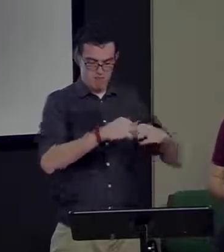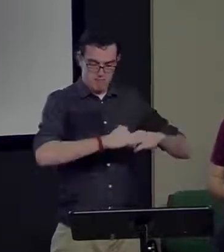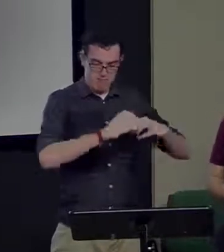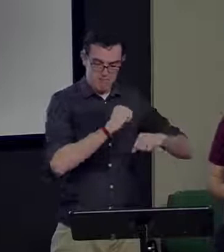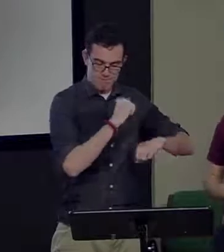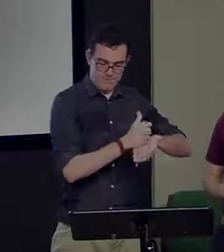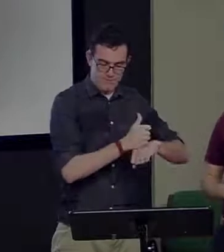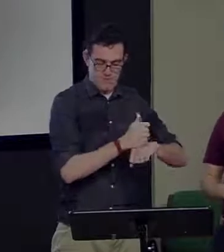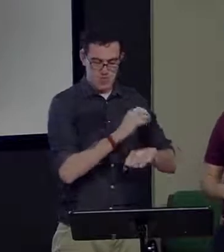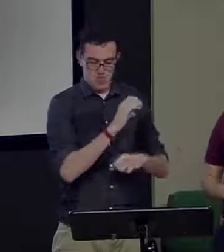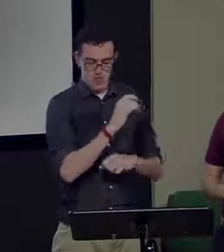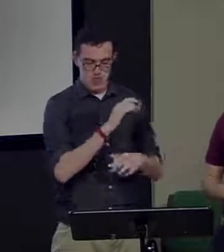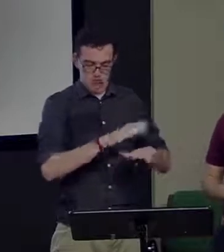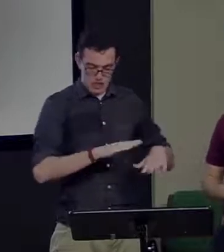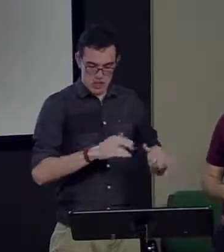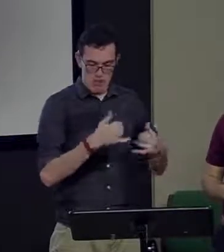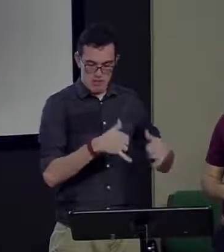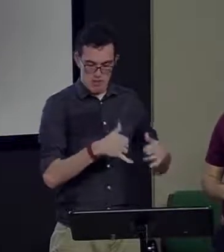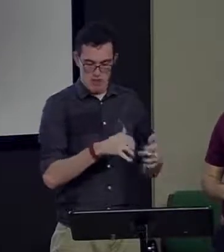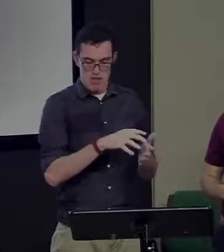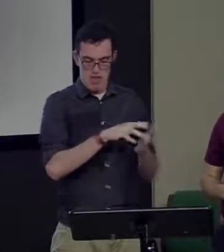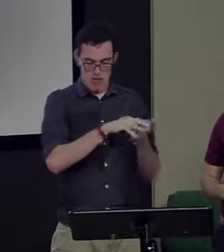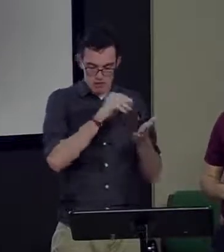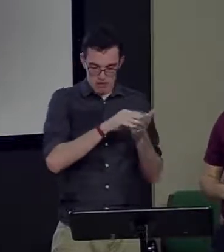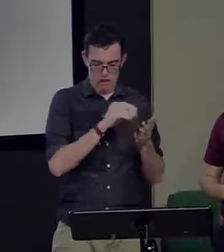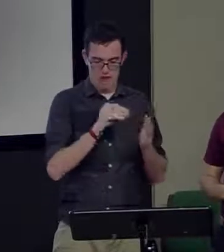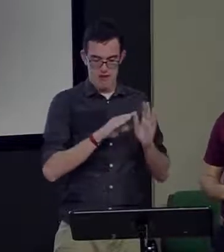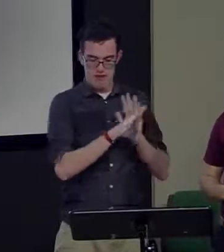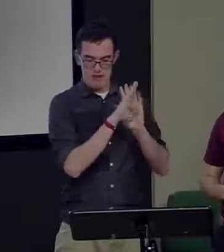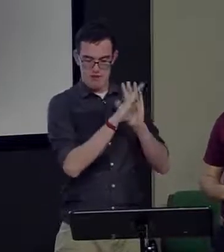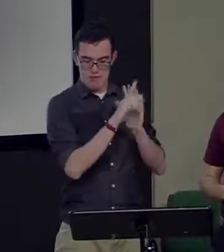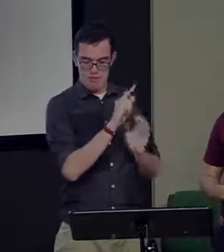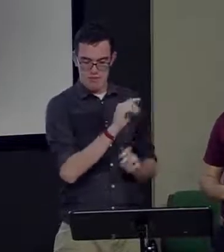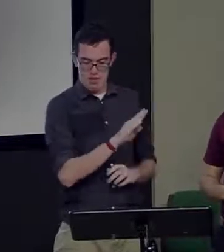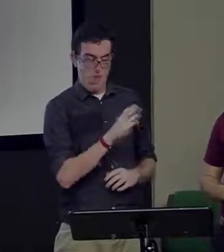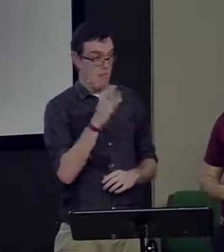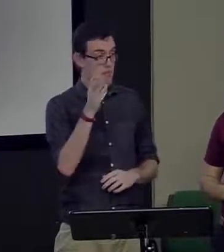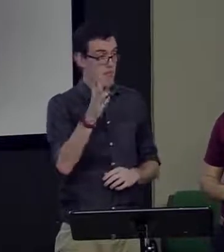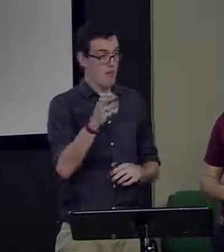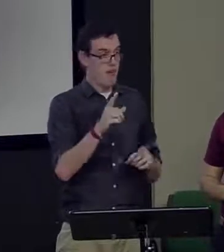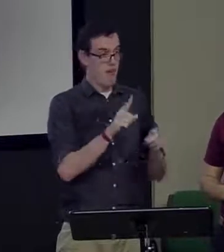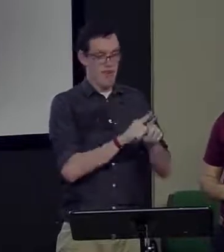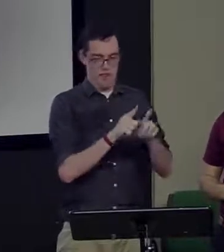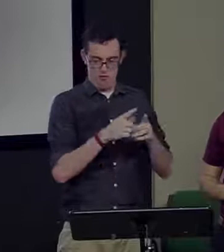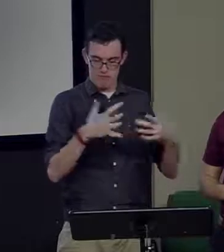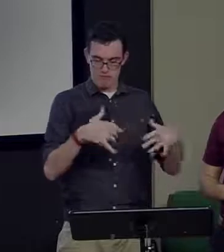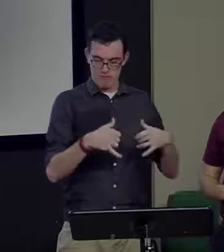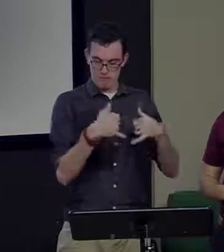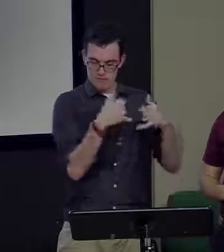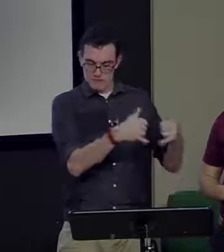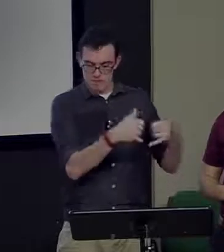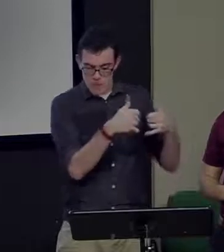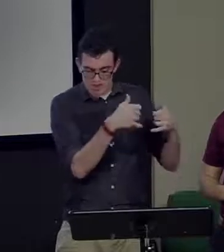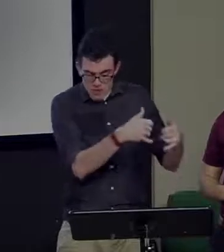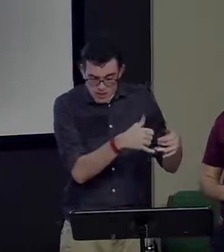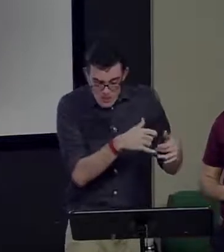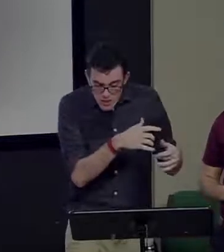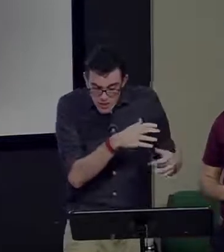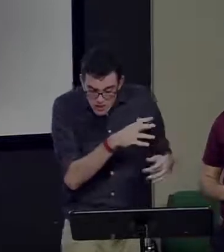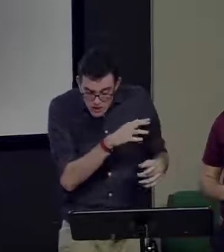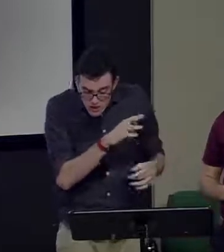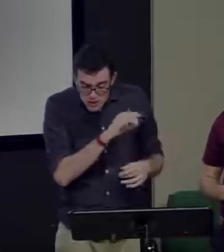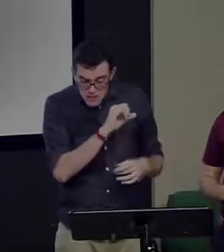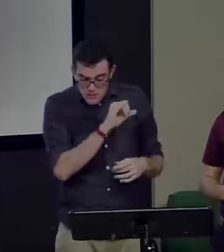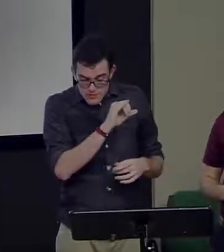She founded the Child's Play, Learning, and Development Lab there, and is the recipient of the